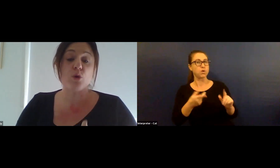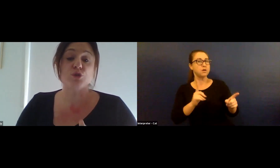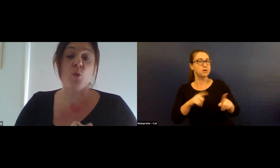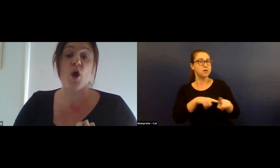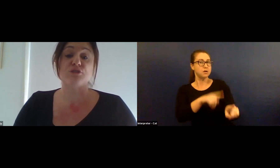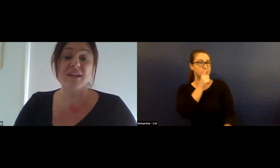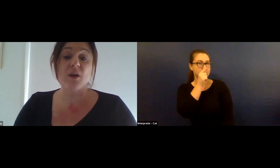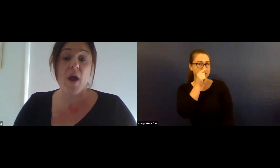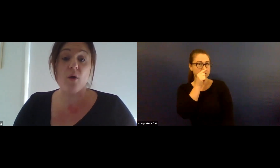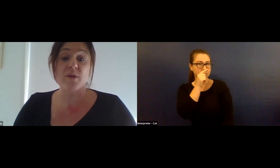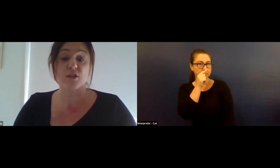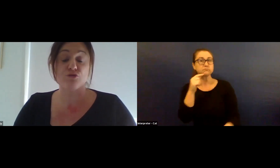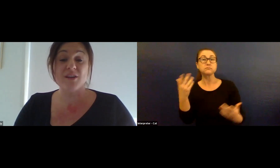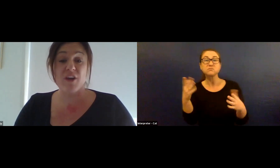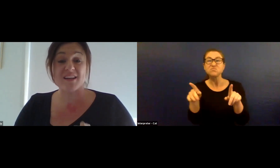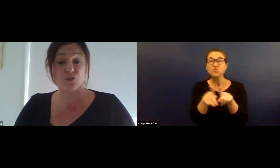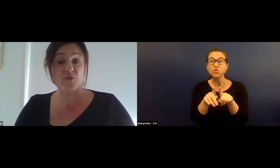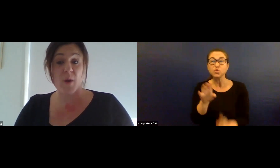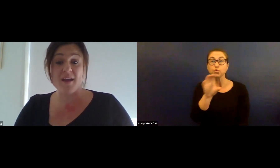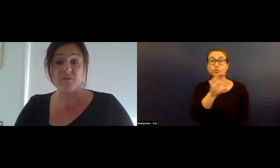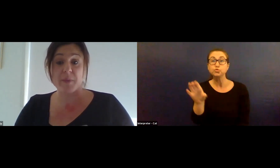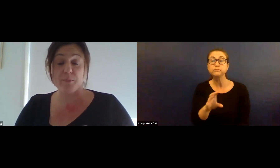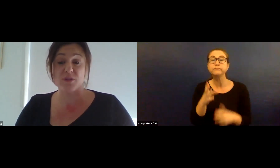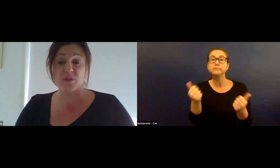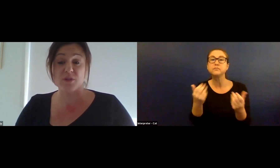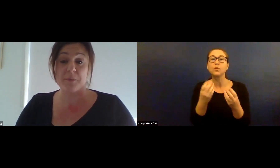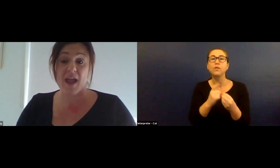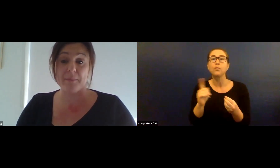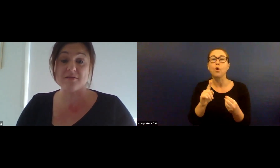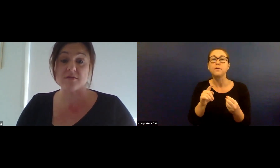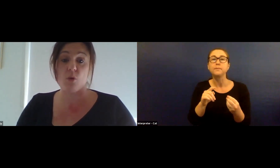Zoom also works really well with screen reader software for people with